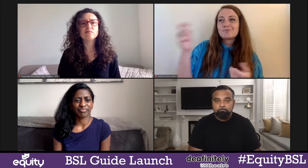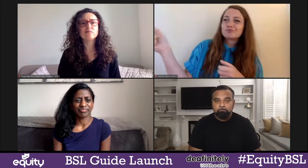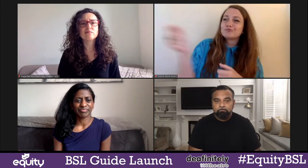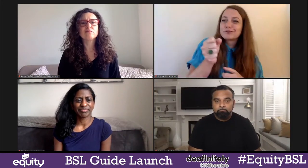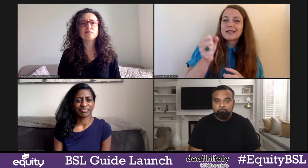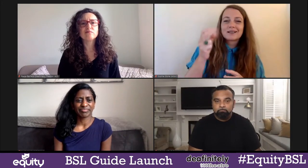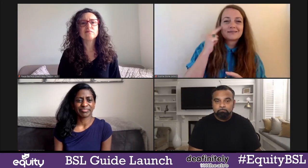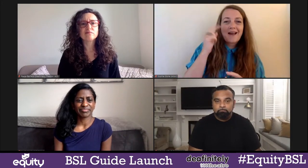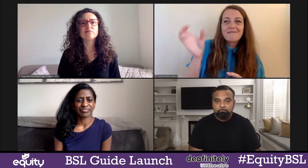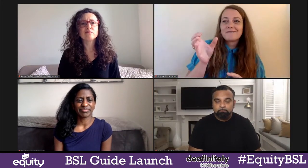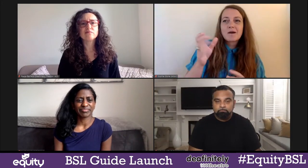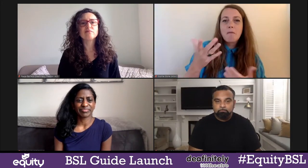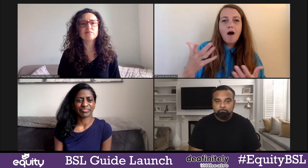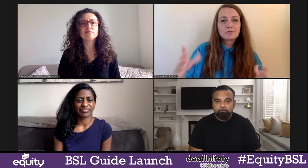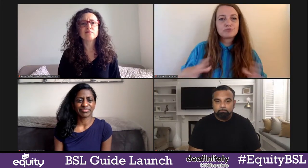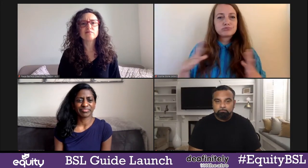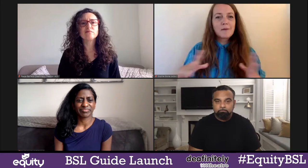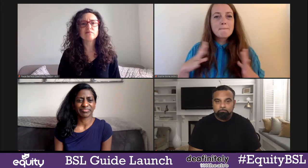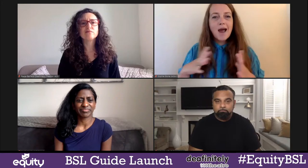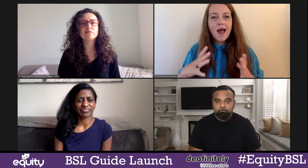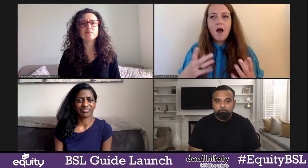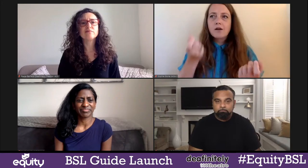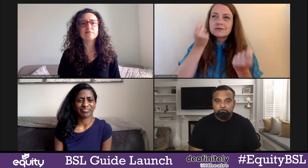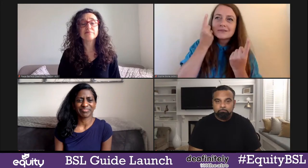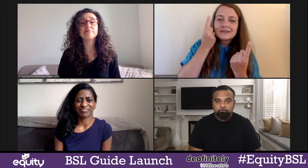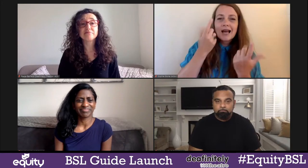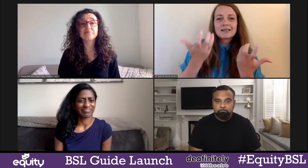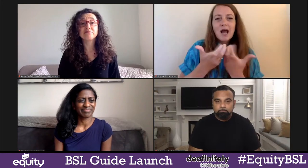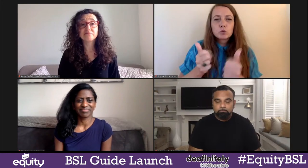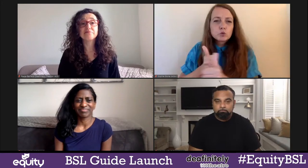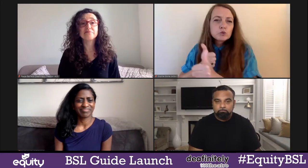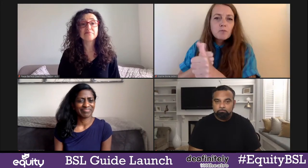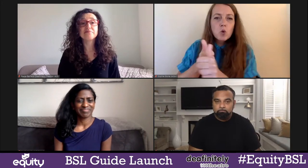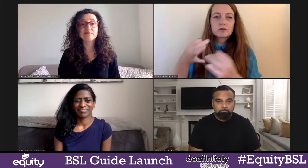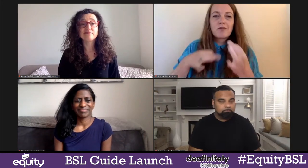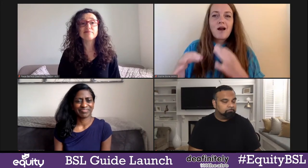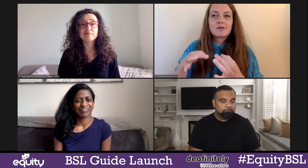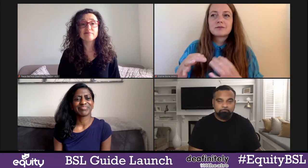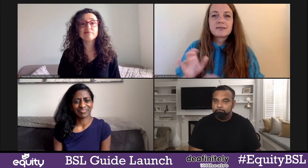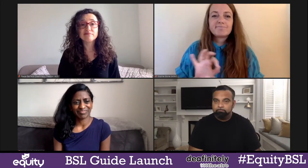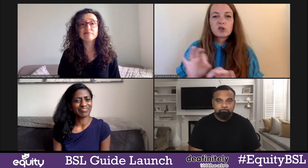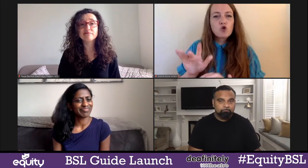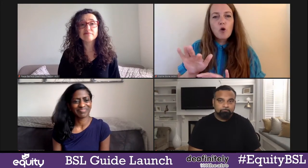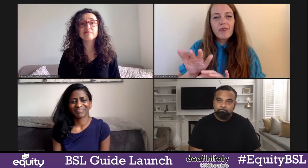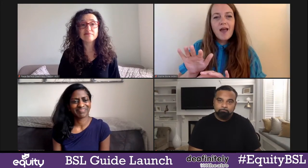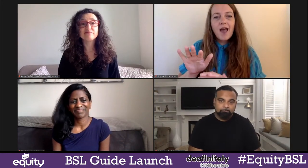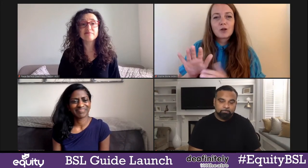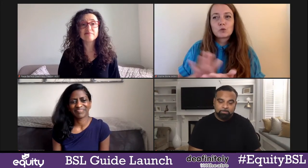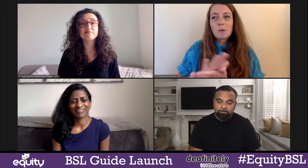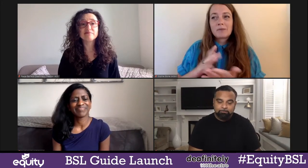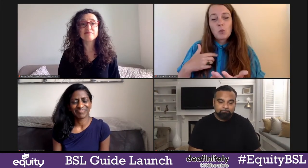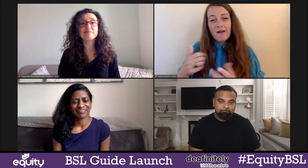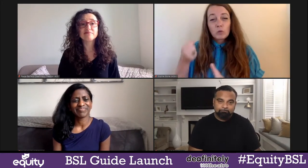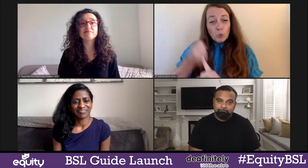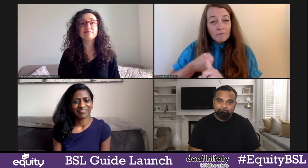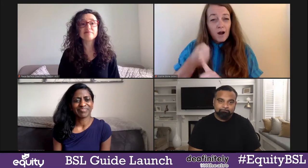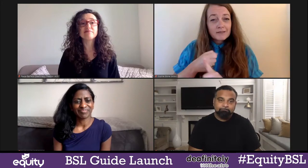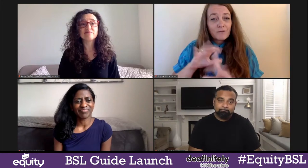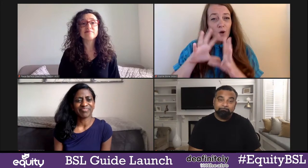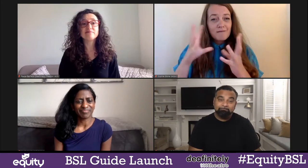now. Sometimes it's a tick box exercise. It's about bringing a deaf actor in, but there's no thought as to how to support that actor once